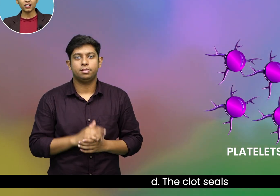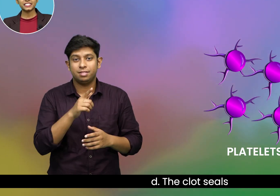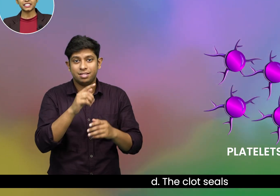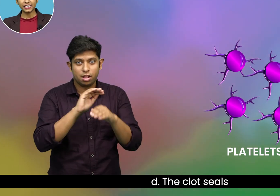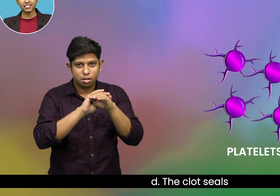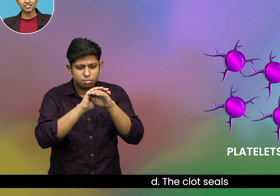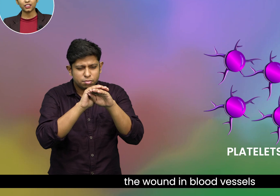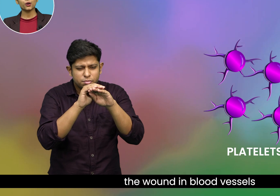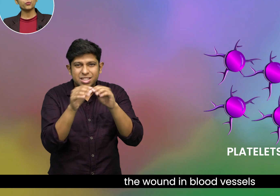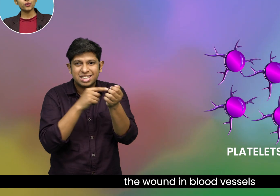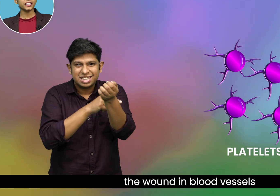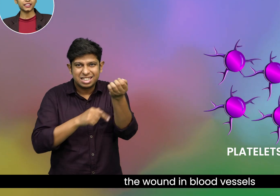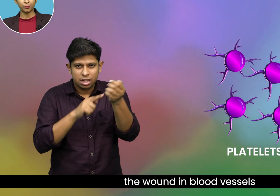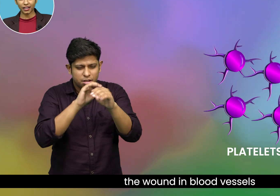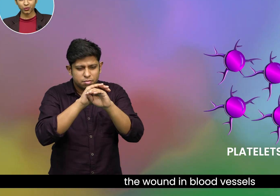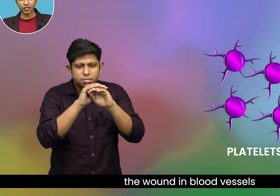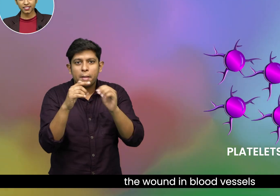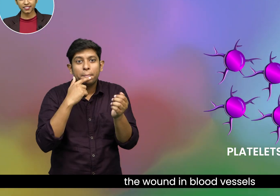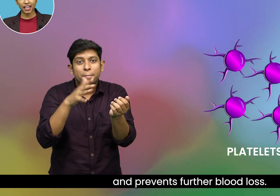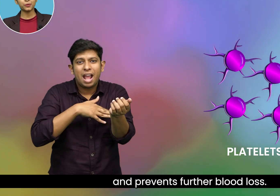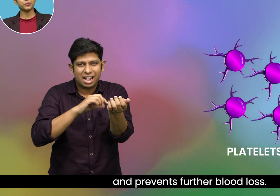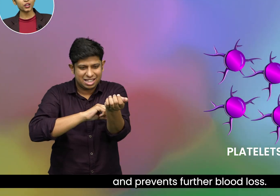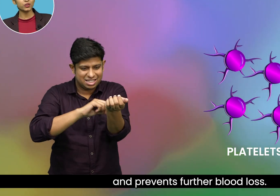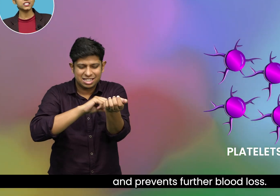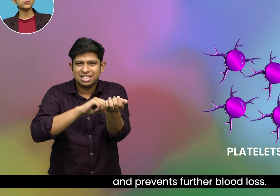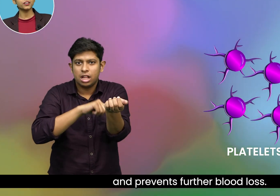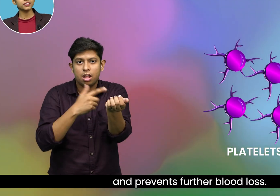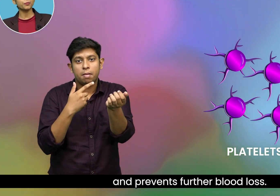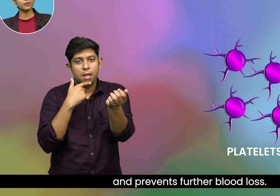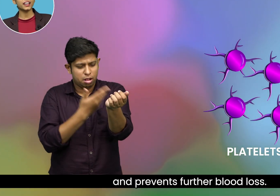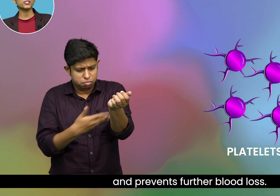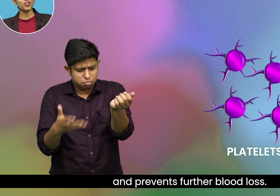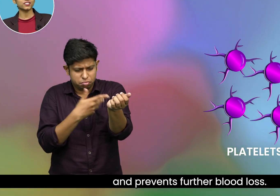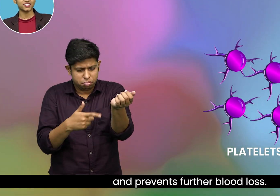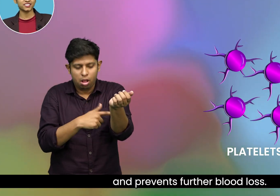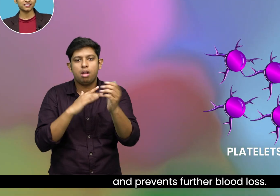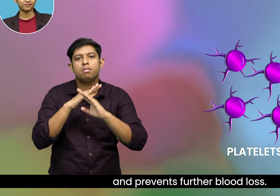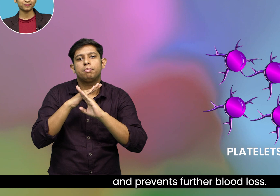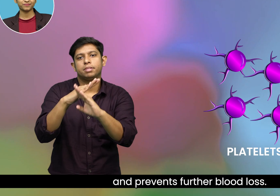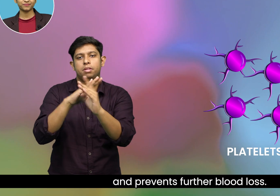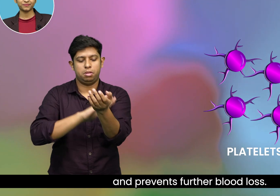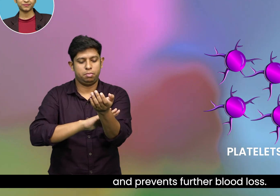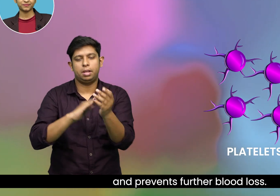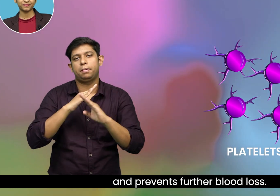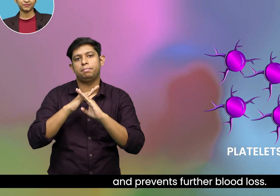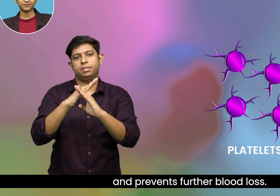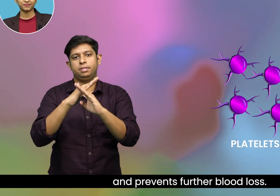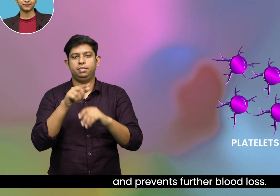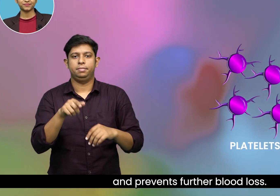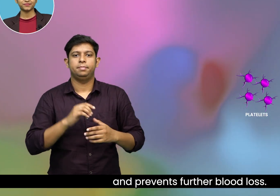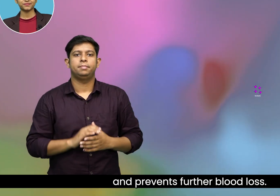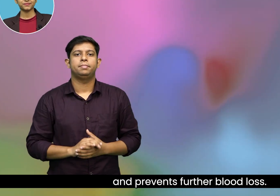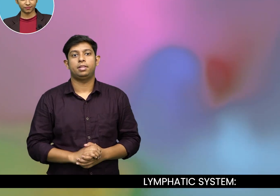The clot seals the wound in the blood vessels and prevents further blood loss.